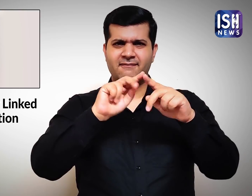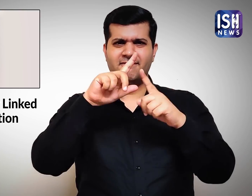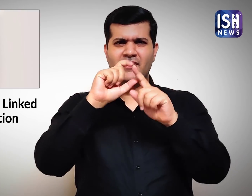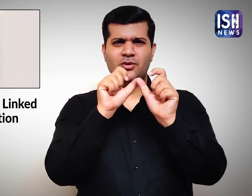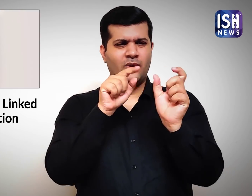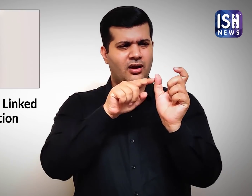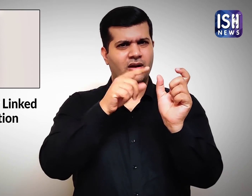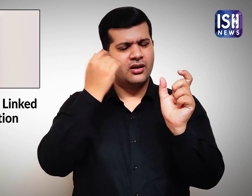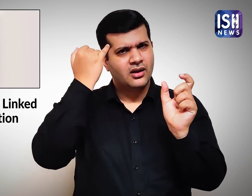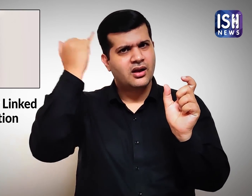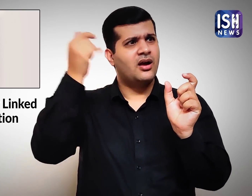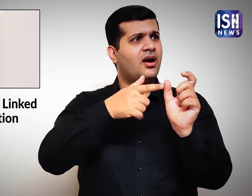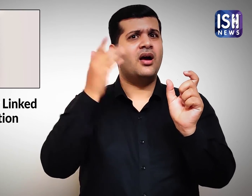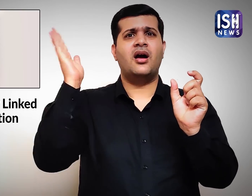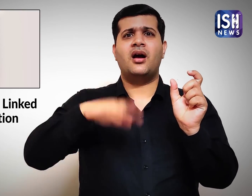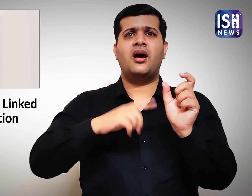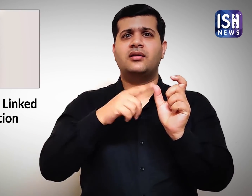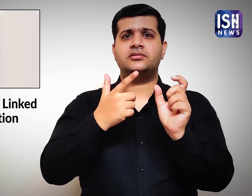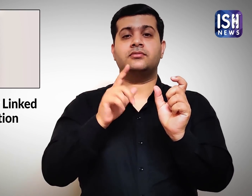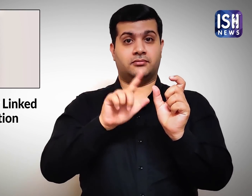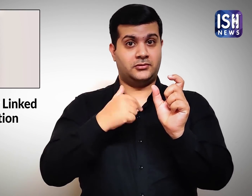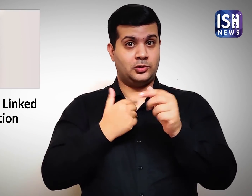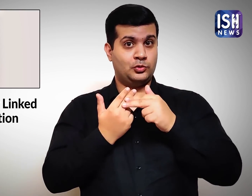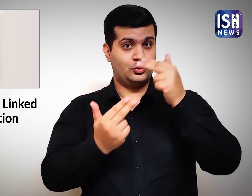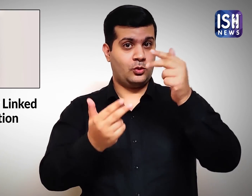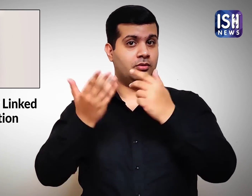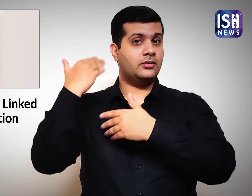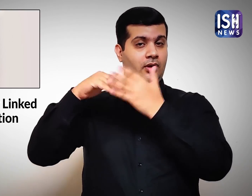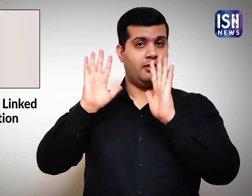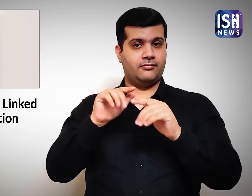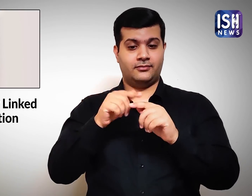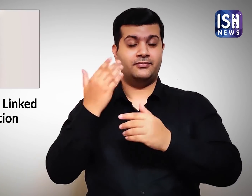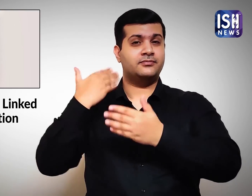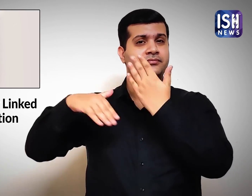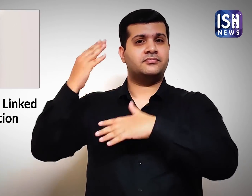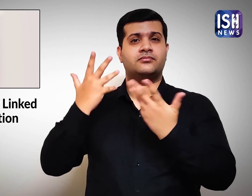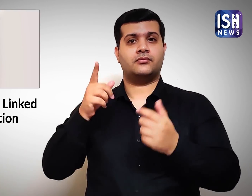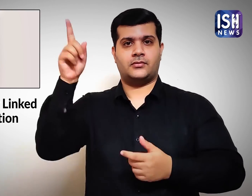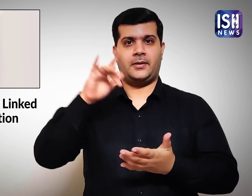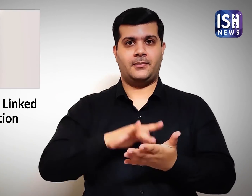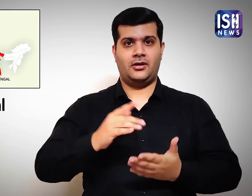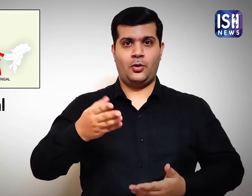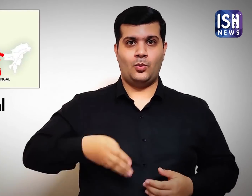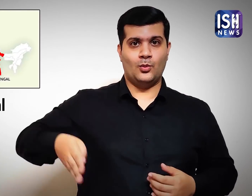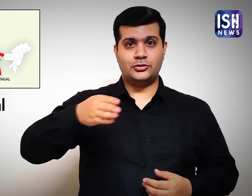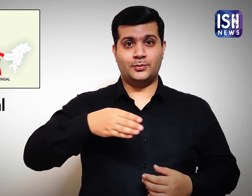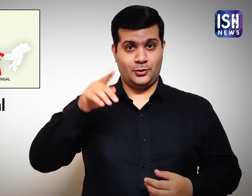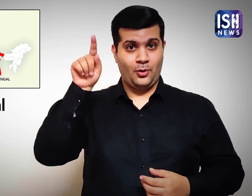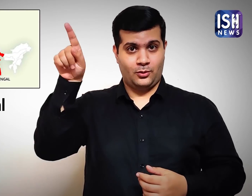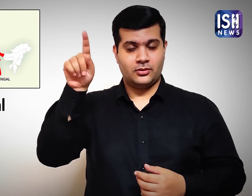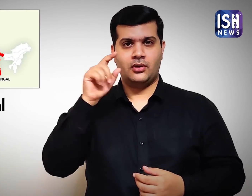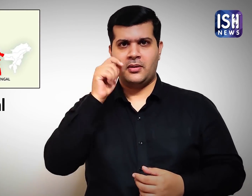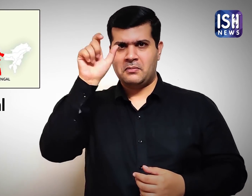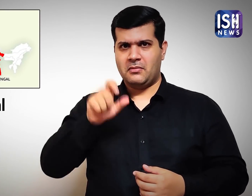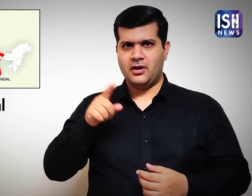Philooda is a fictional character created by famous writer and filmmaker